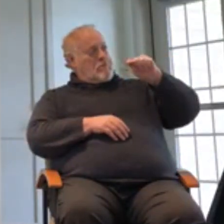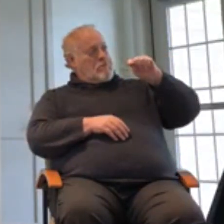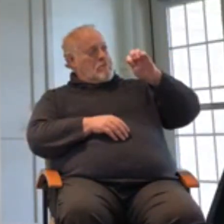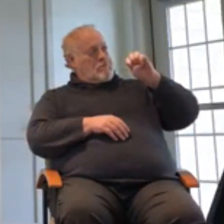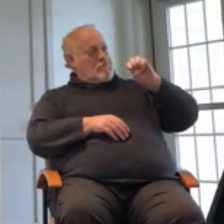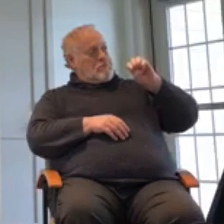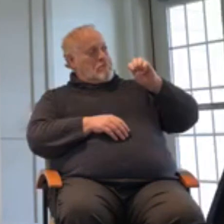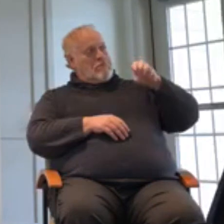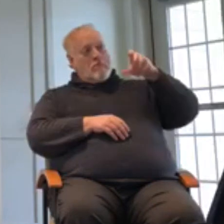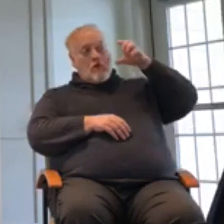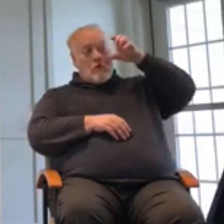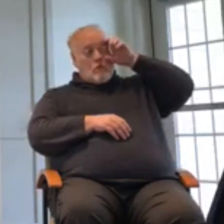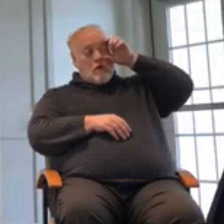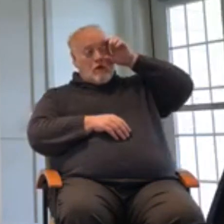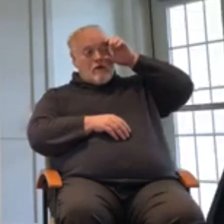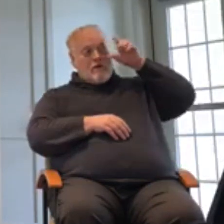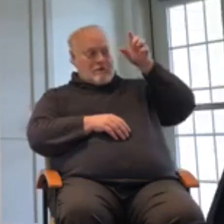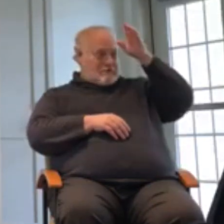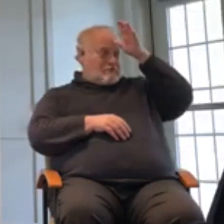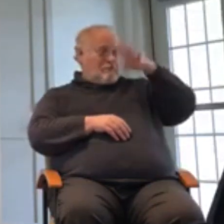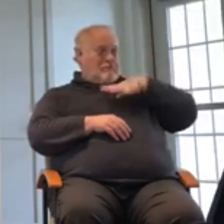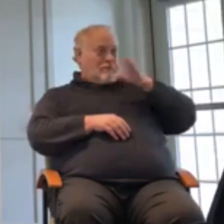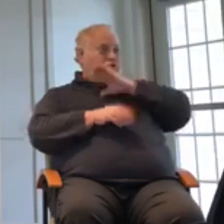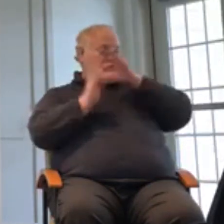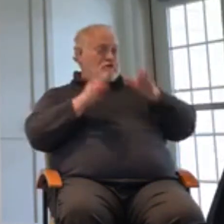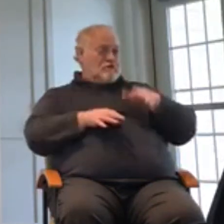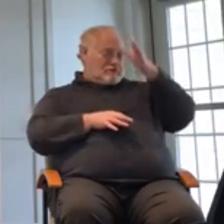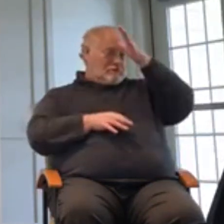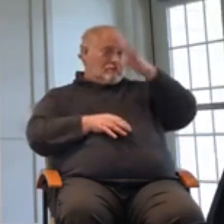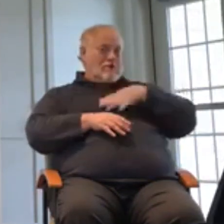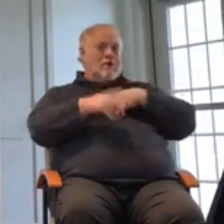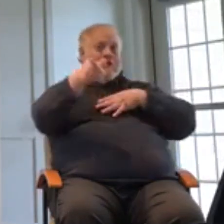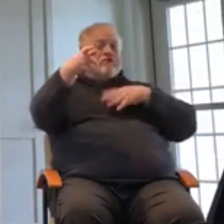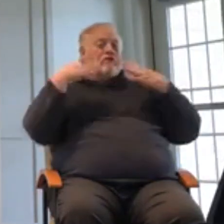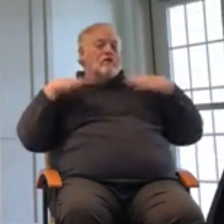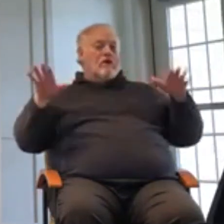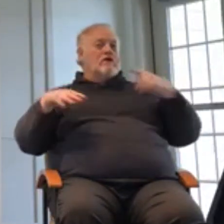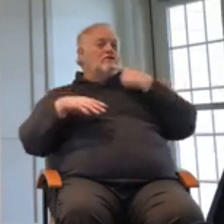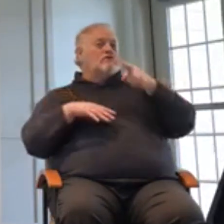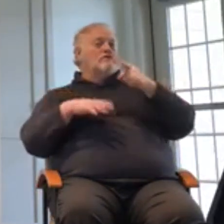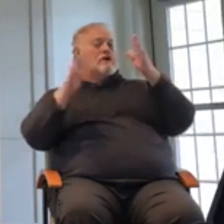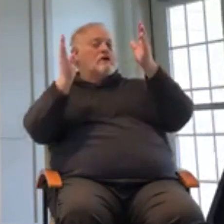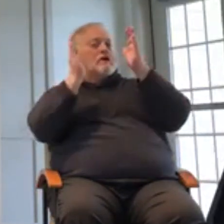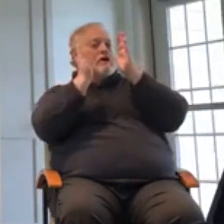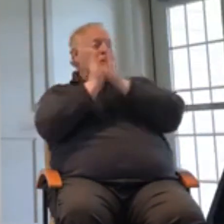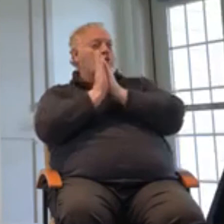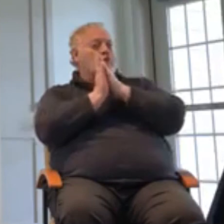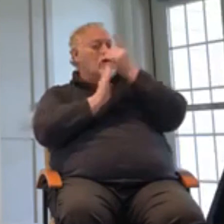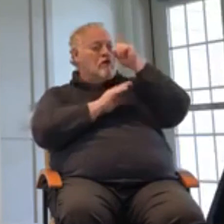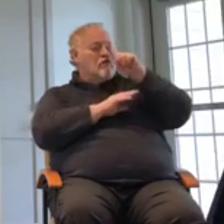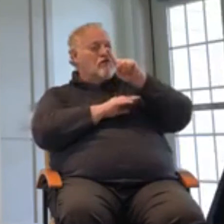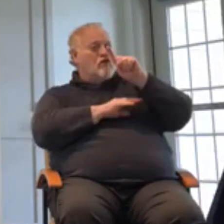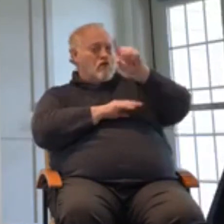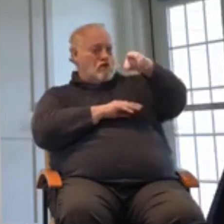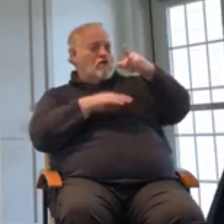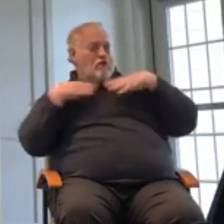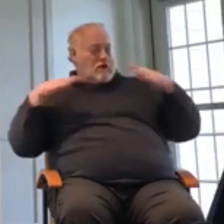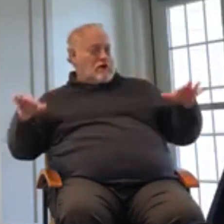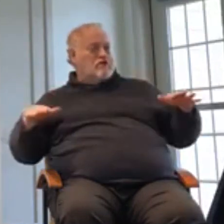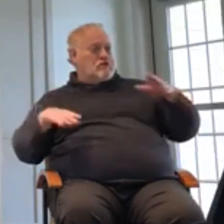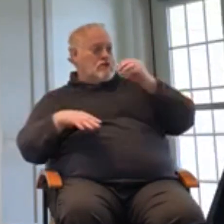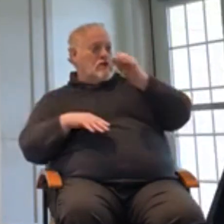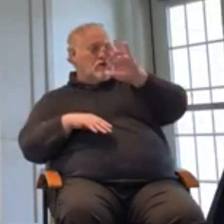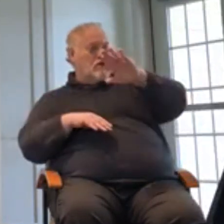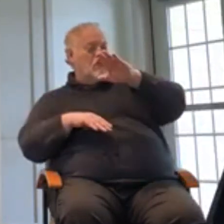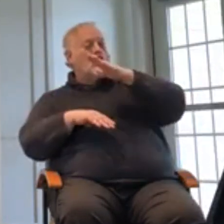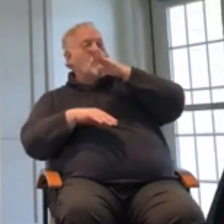Sent in a prayer request for her daughter and her wonderful grandson. We just absolutely love Mr. Kaysen. He's just such a cute little